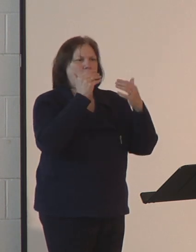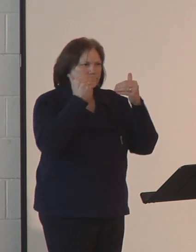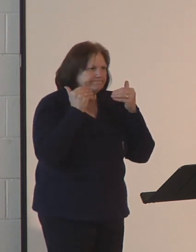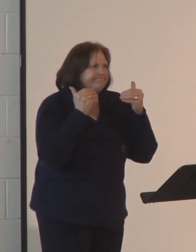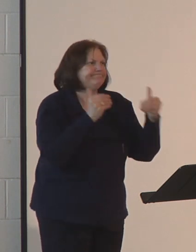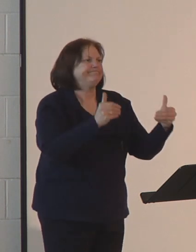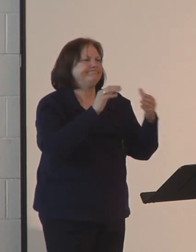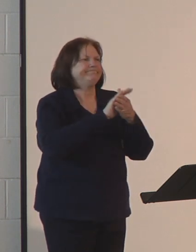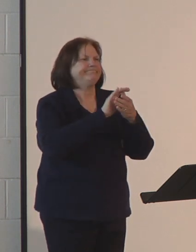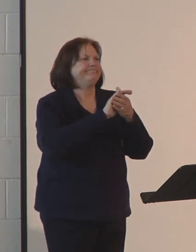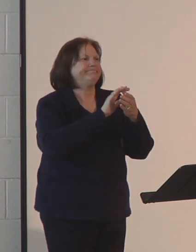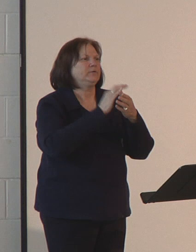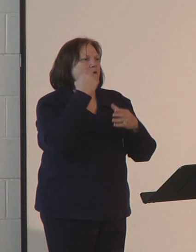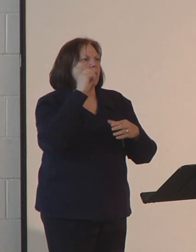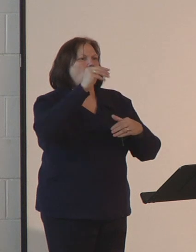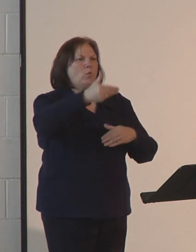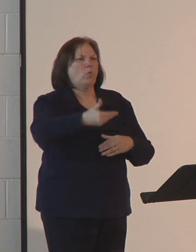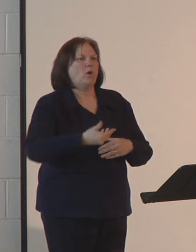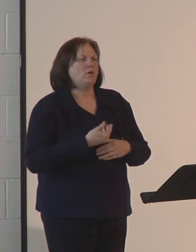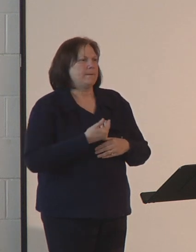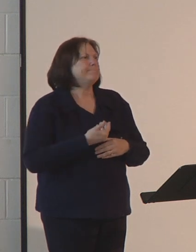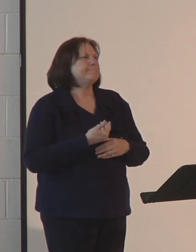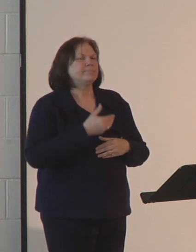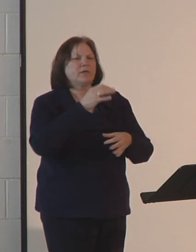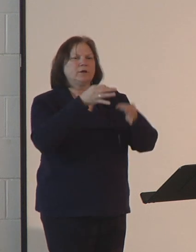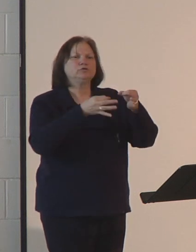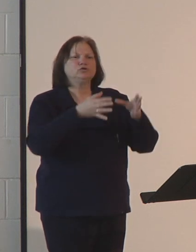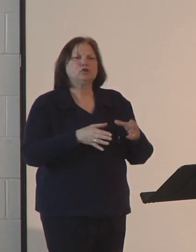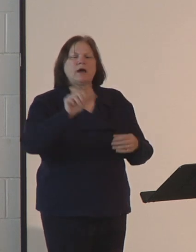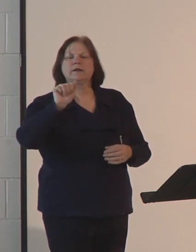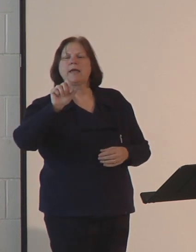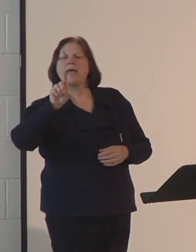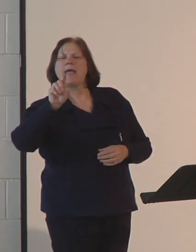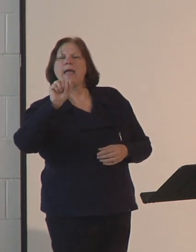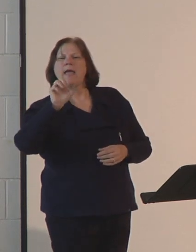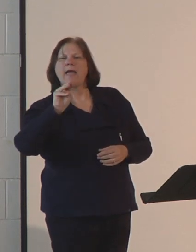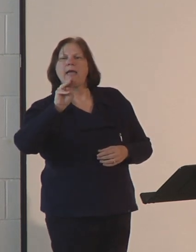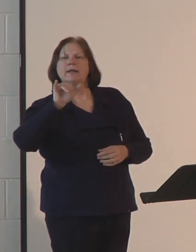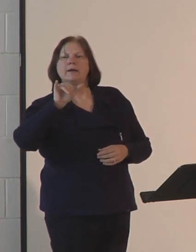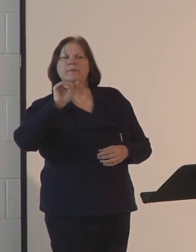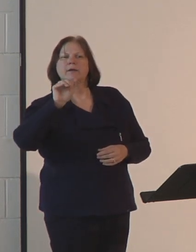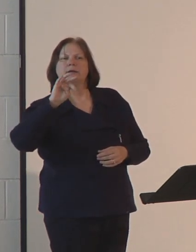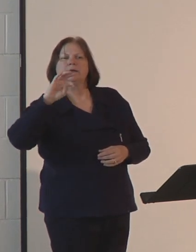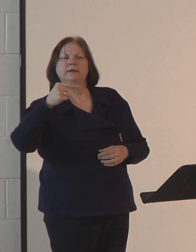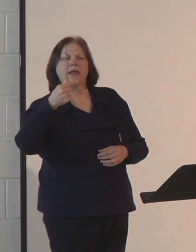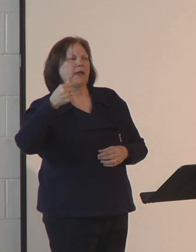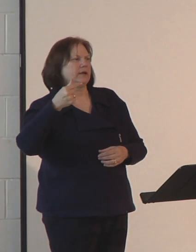hand of applause to welcome our Judge Adam Yang to the stage.